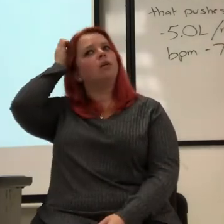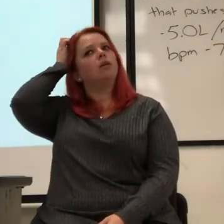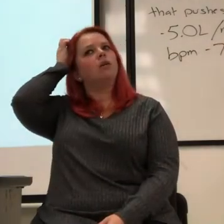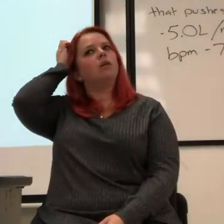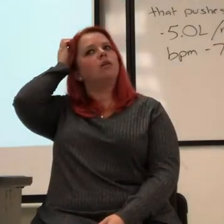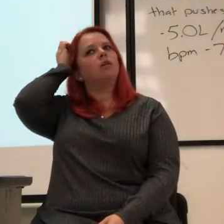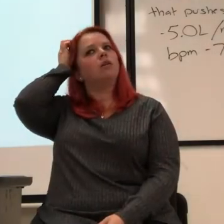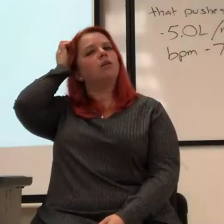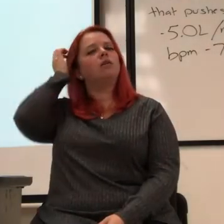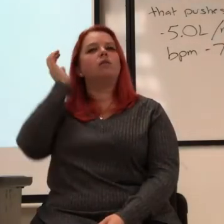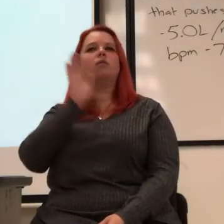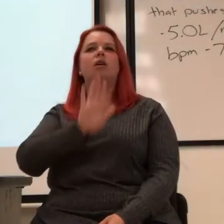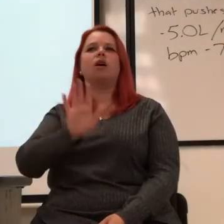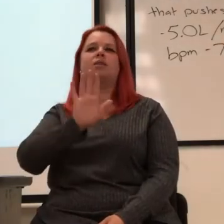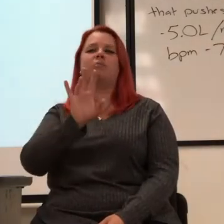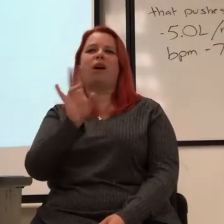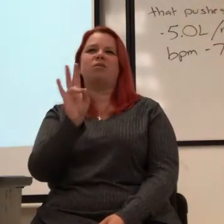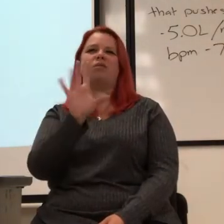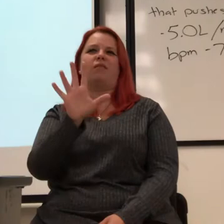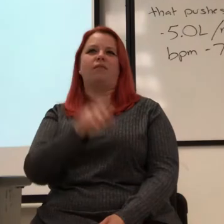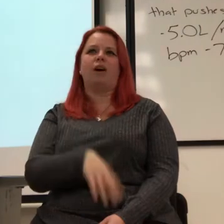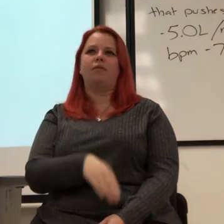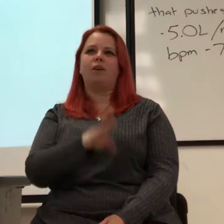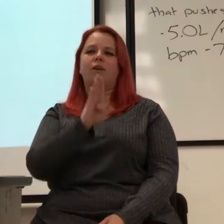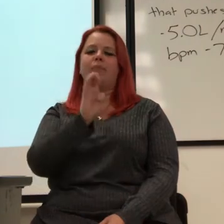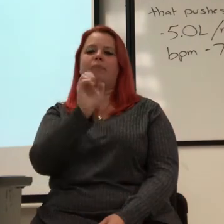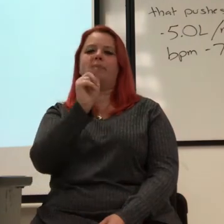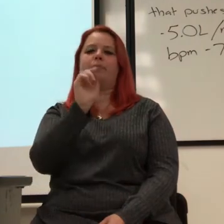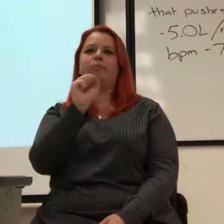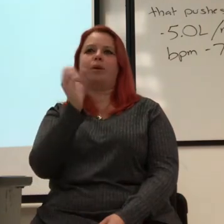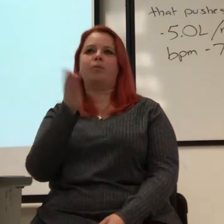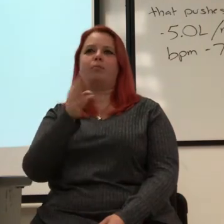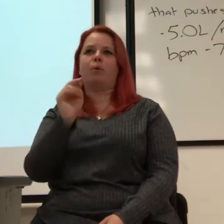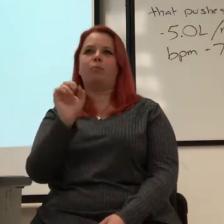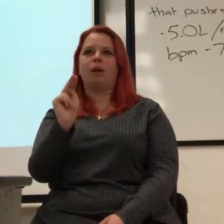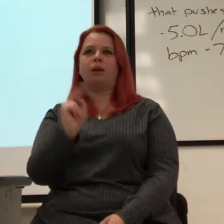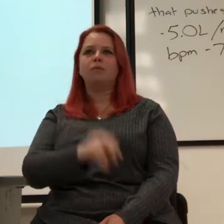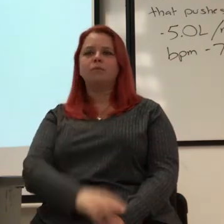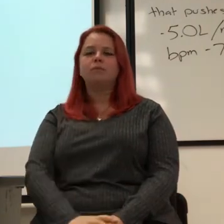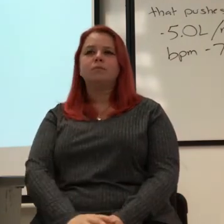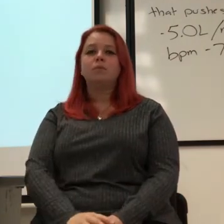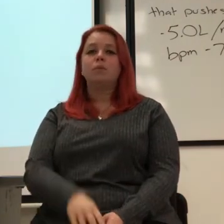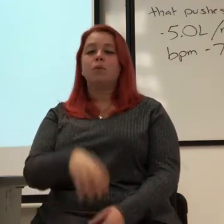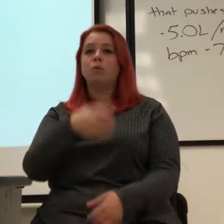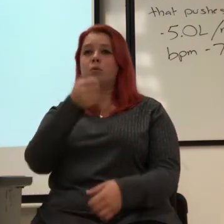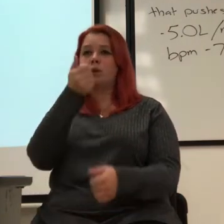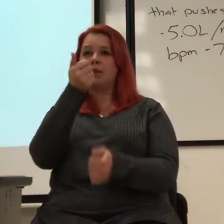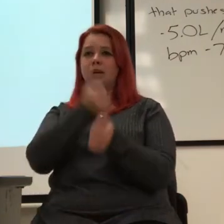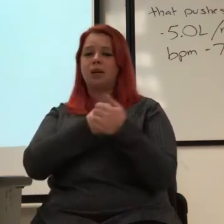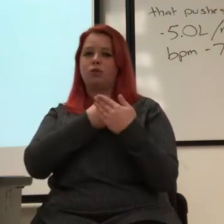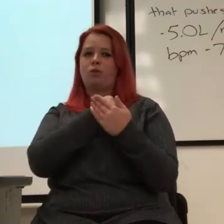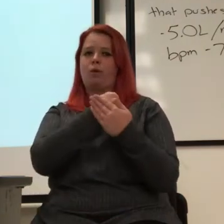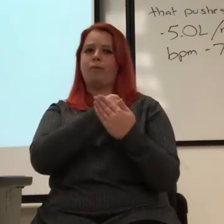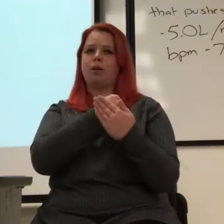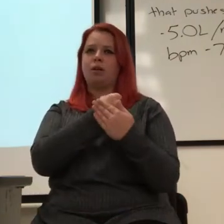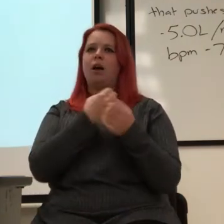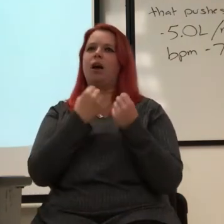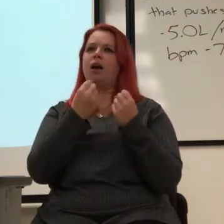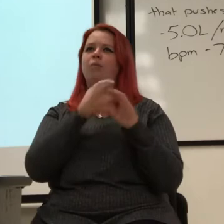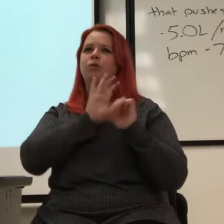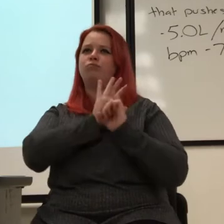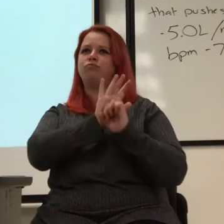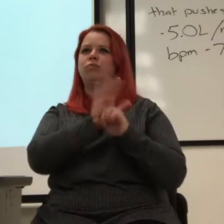About 75, okay. And with each heartbeat, how much does it push out? It's about